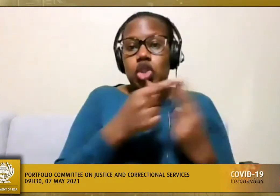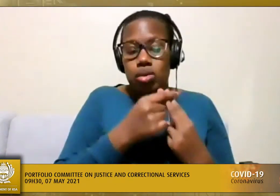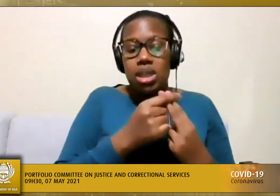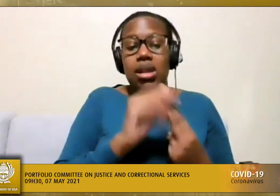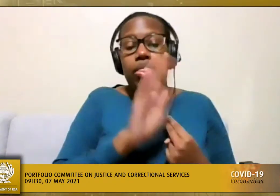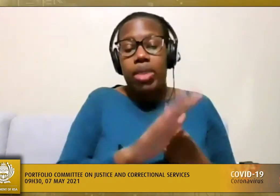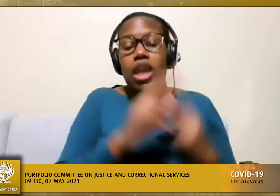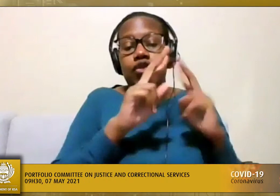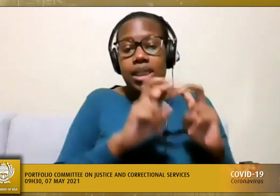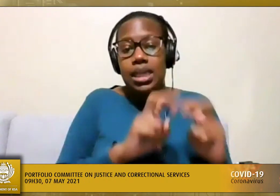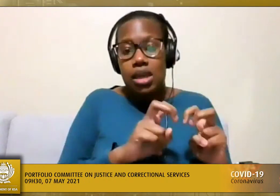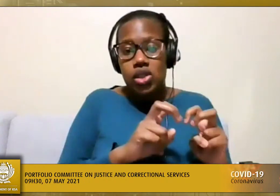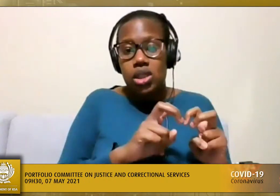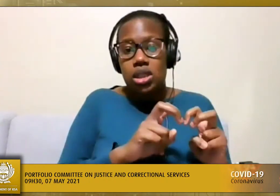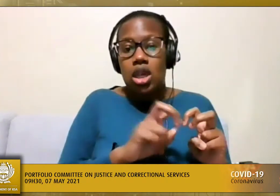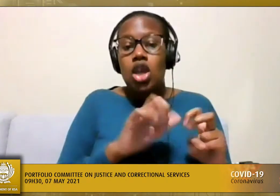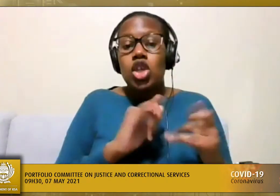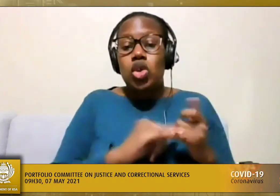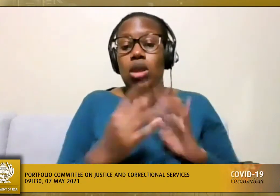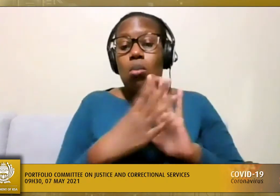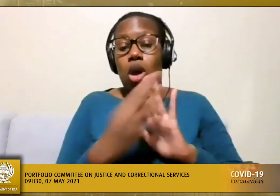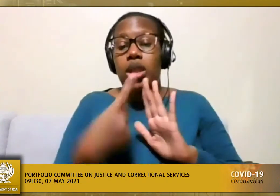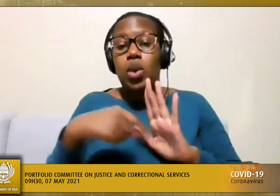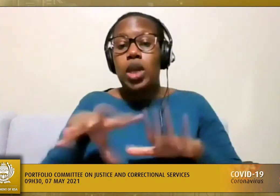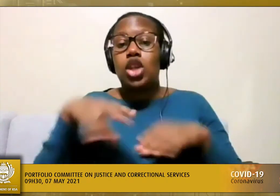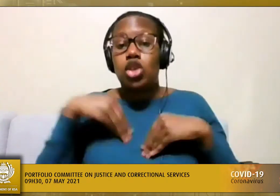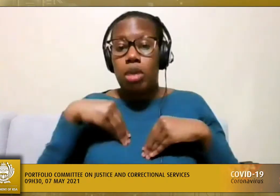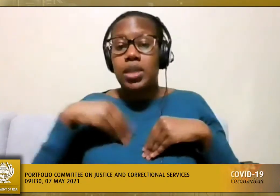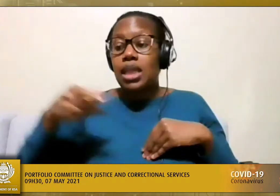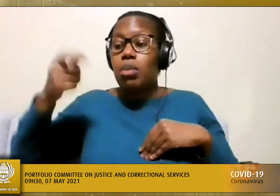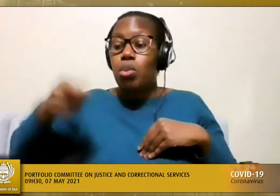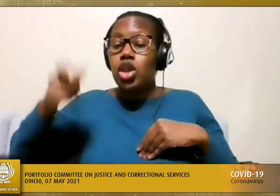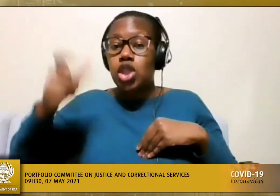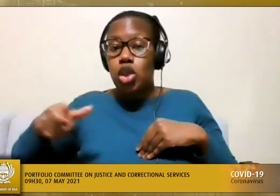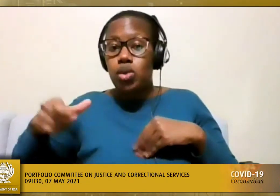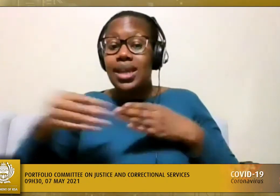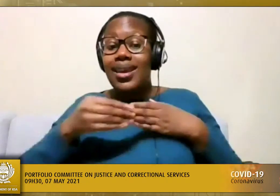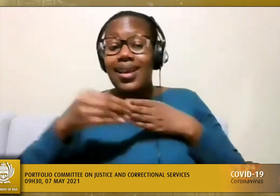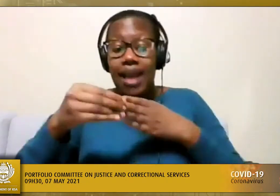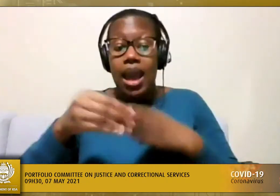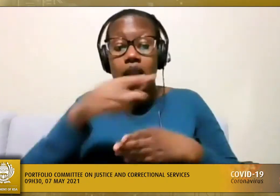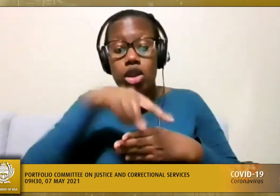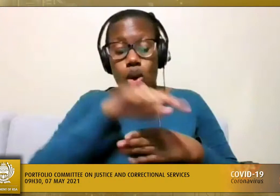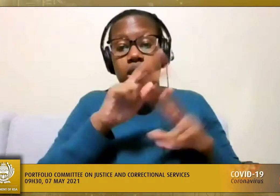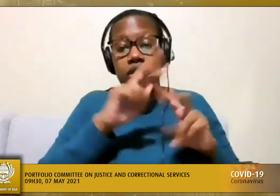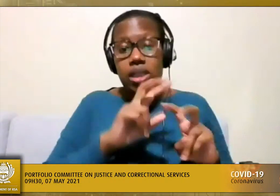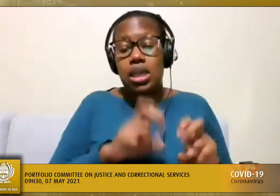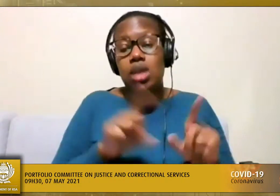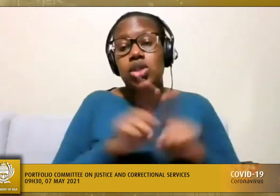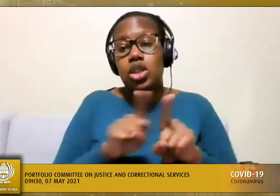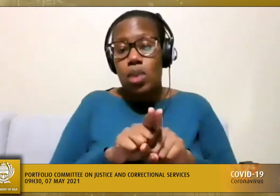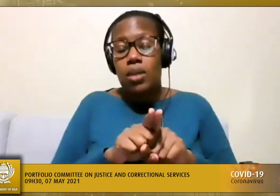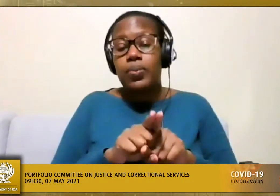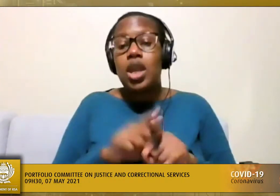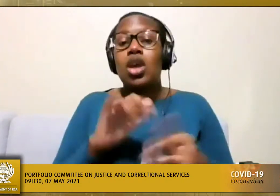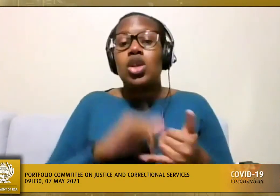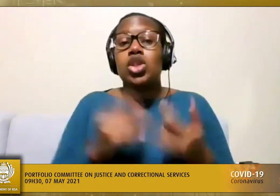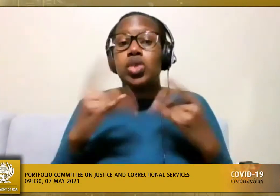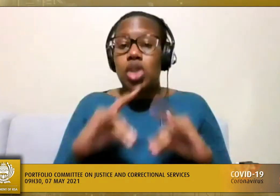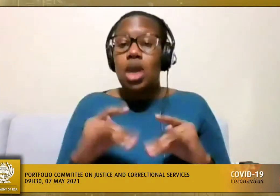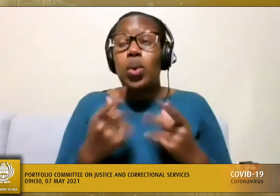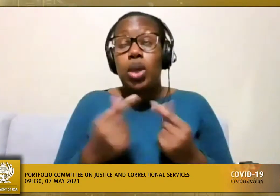and the model that we adopt is that the prosecutors will guide those investigations as well so chair we are doing